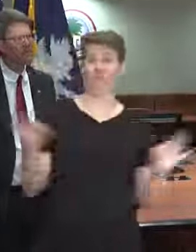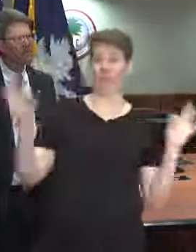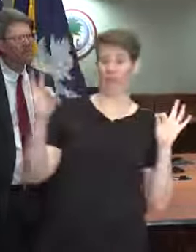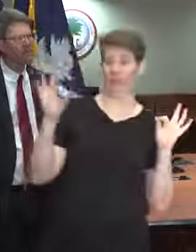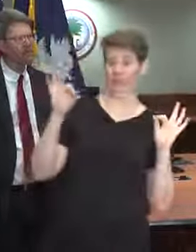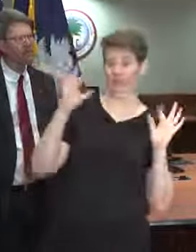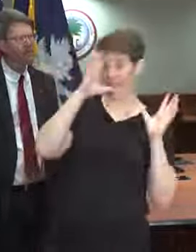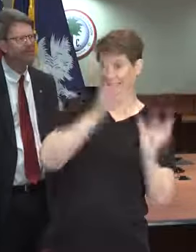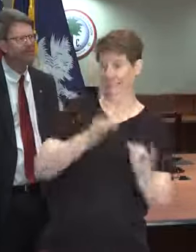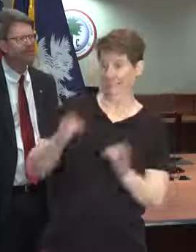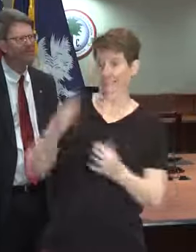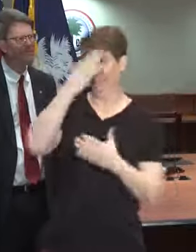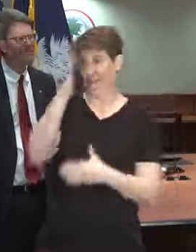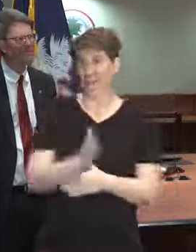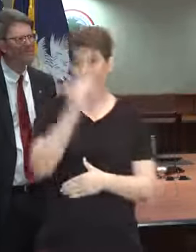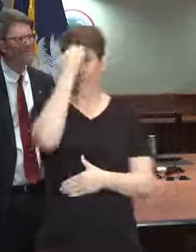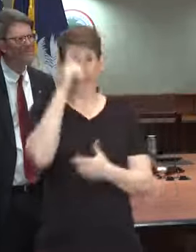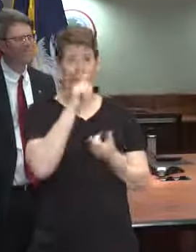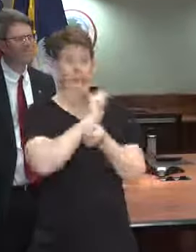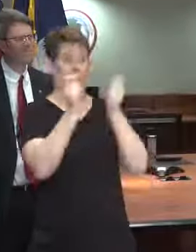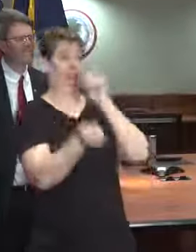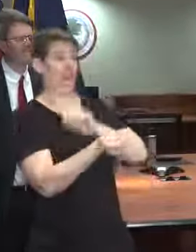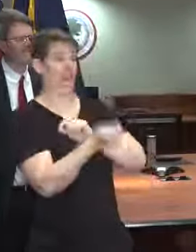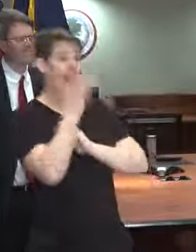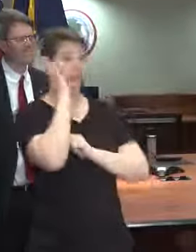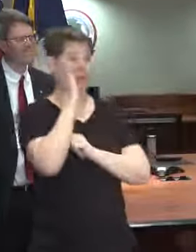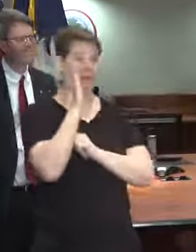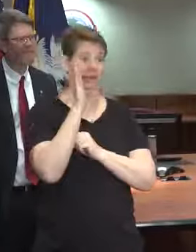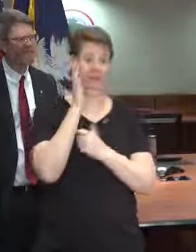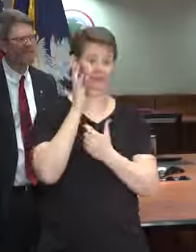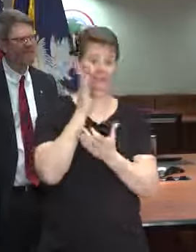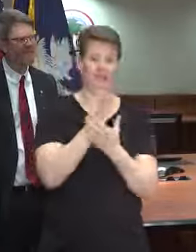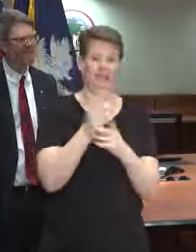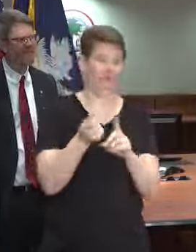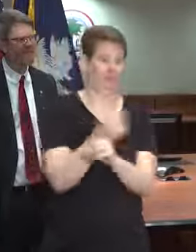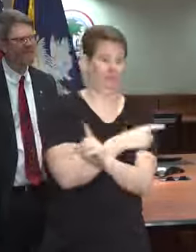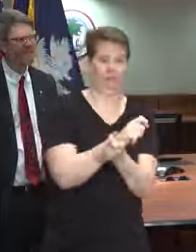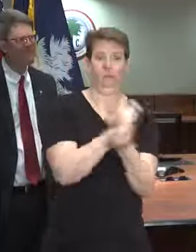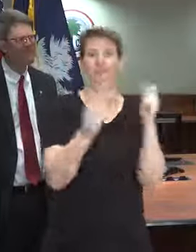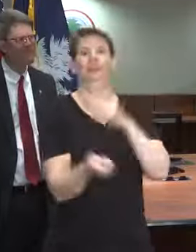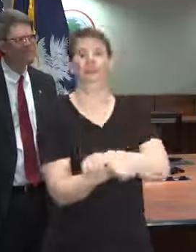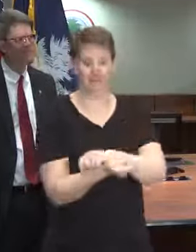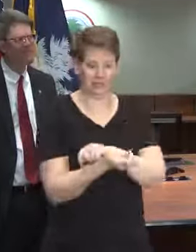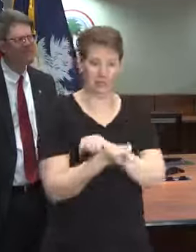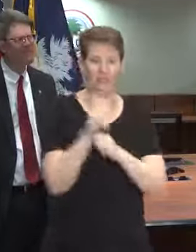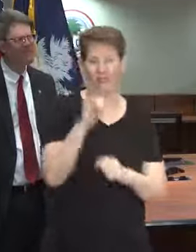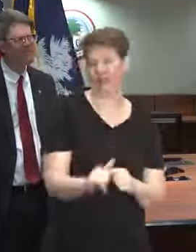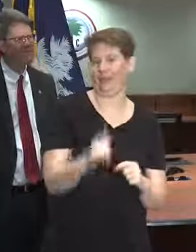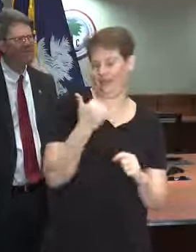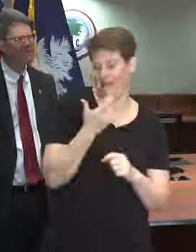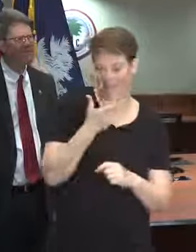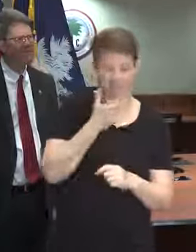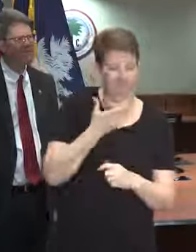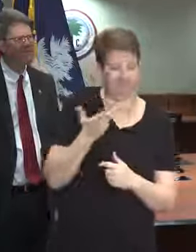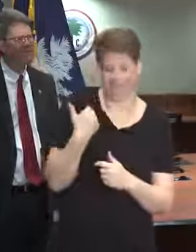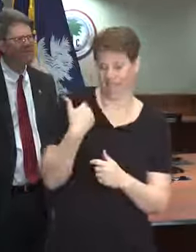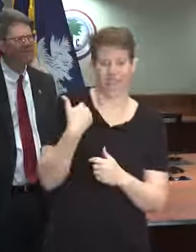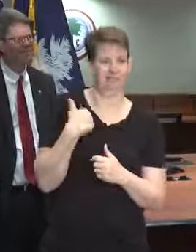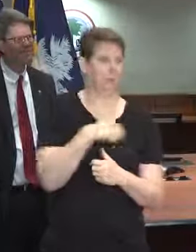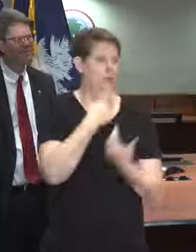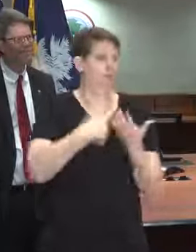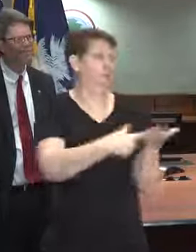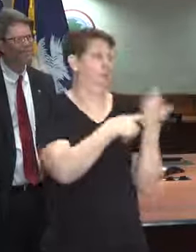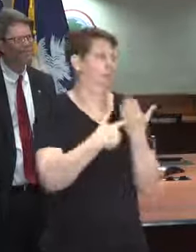know when the chain, logistics chain, is going to be stopped or diverted. And so that's why, as we were speaking earlier, all